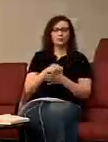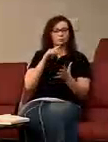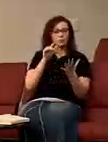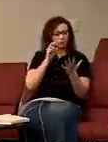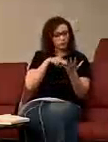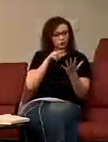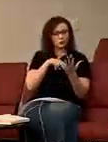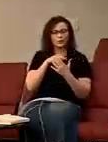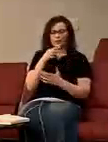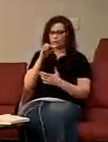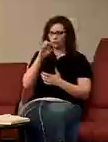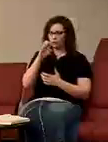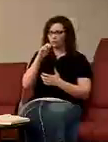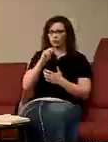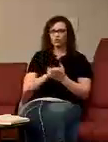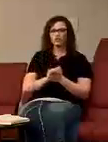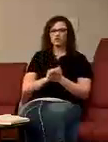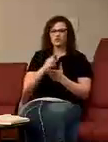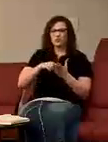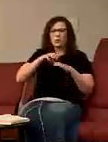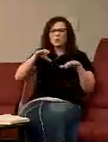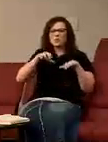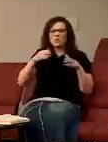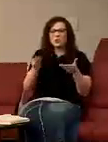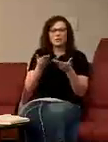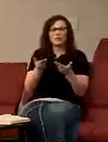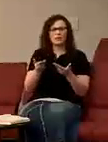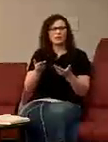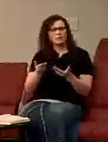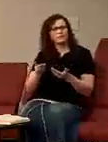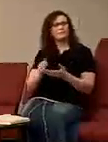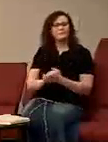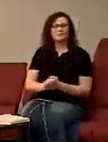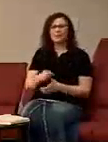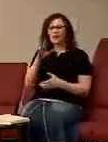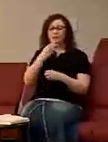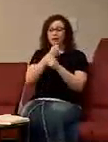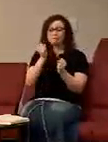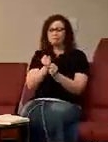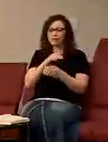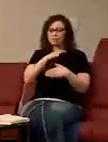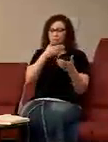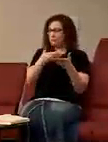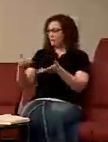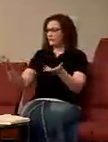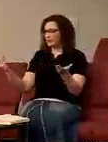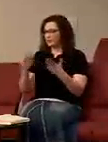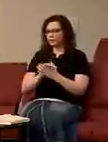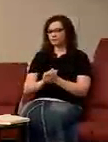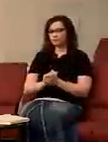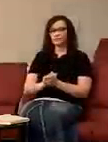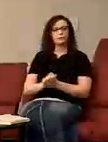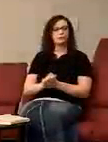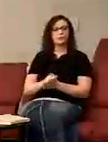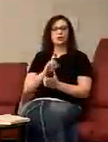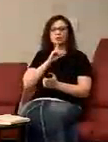it's like, so what are we doing here? You know, I mean, we got God made all this stuff, and I want to go to back